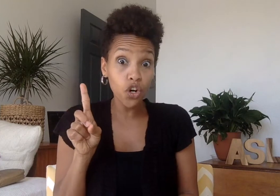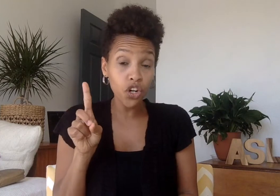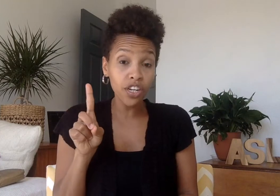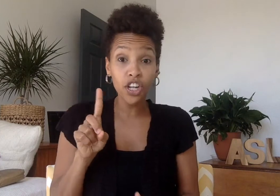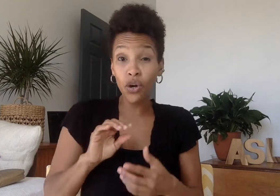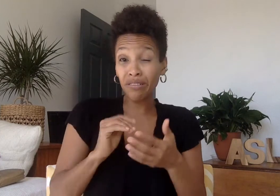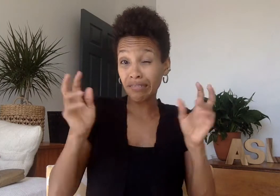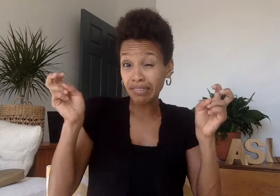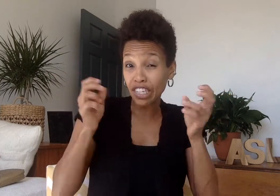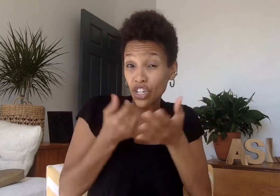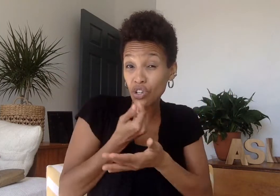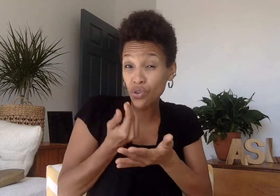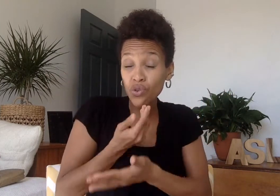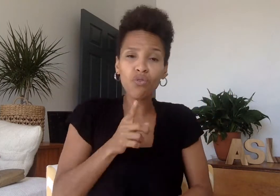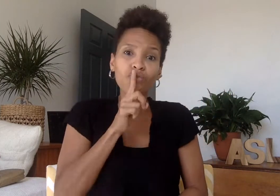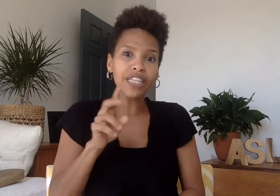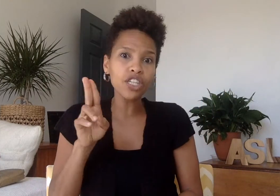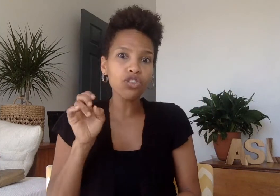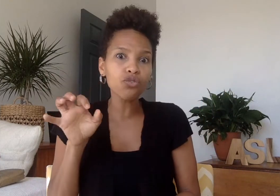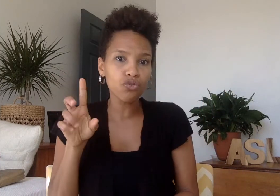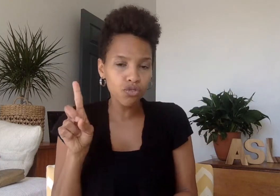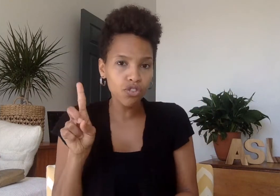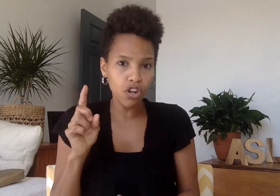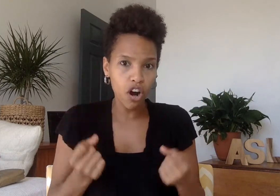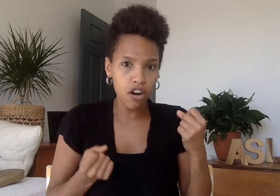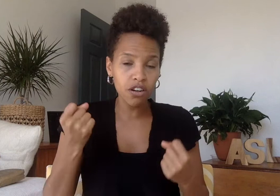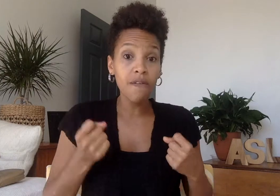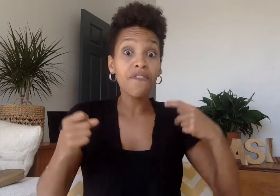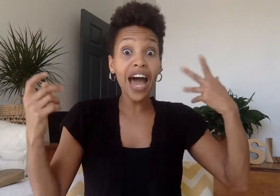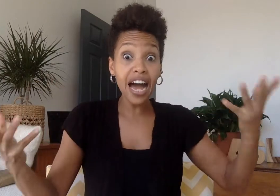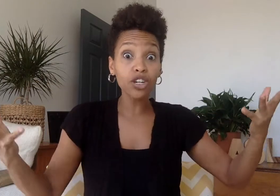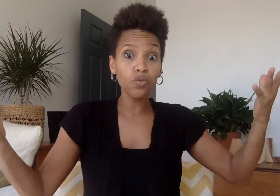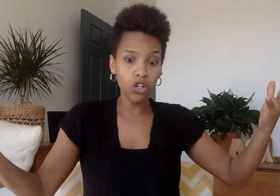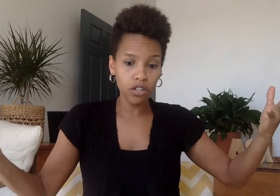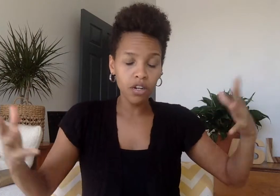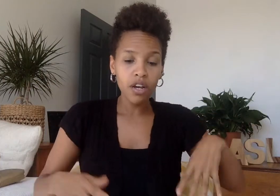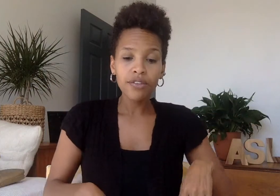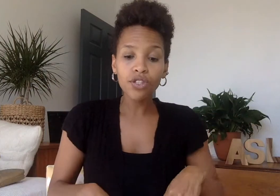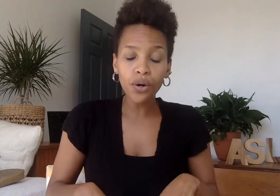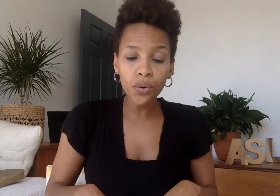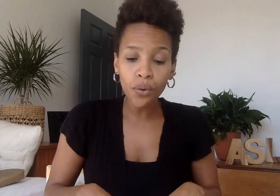work, new, really used car. That could work. So